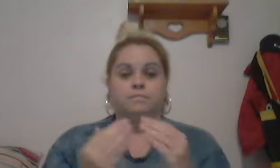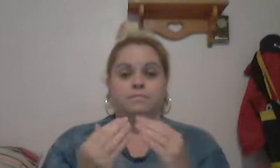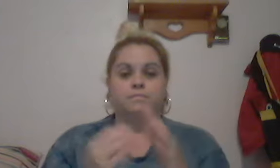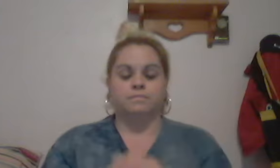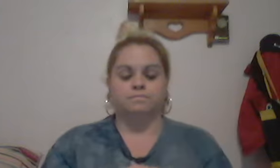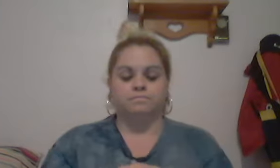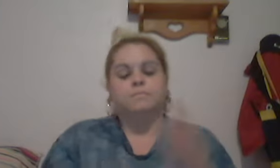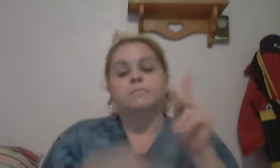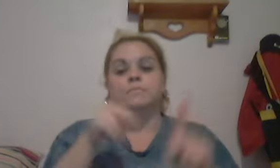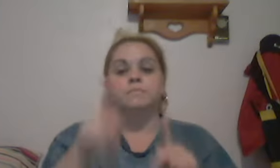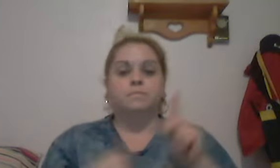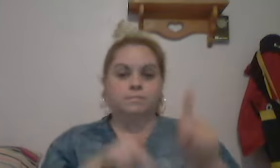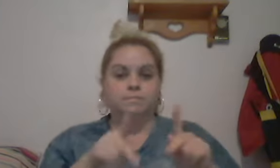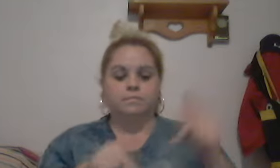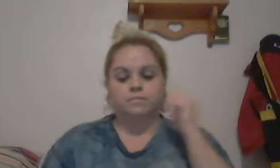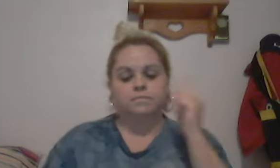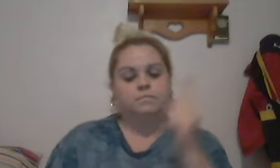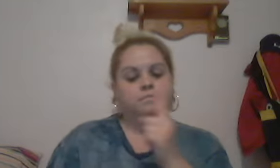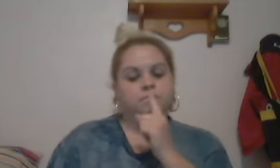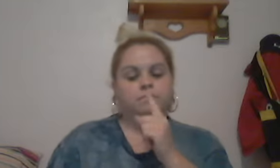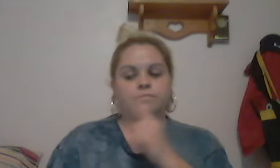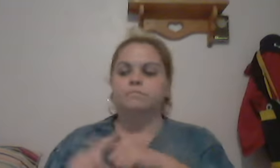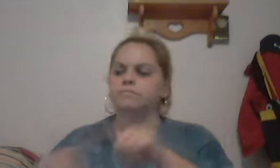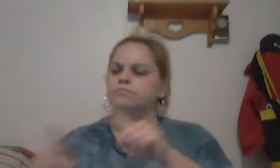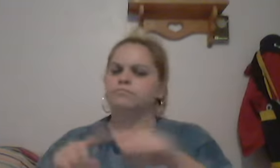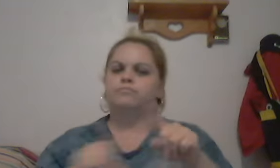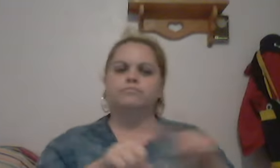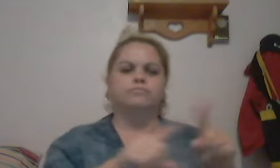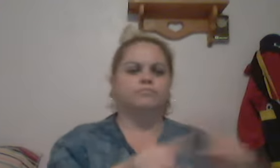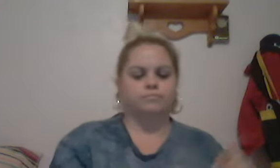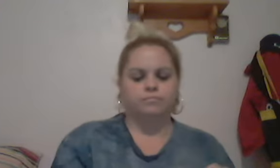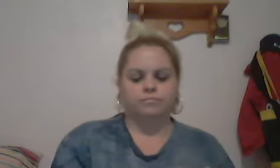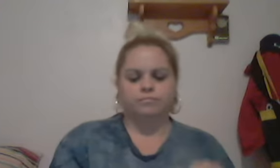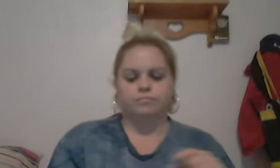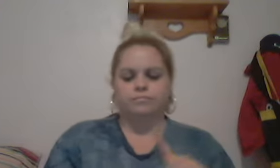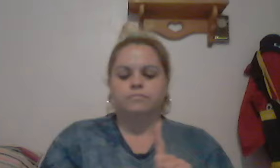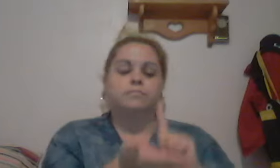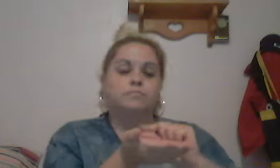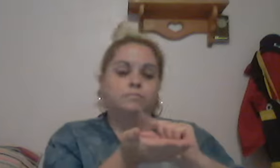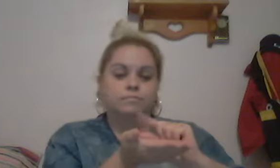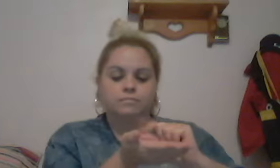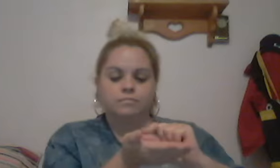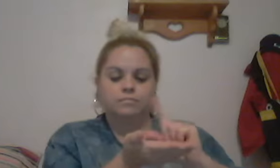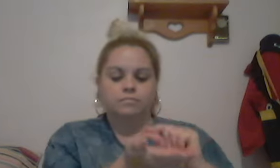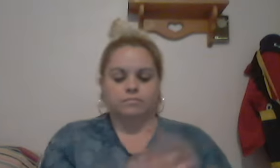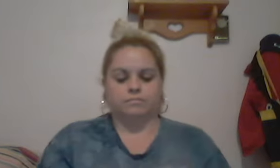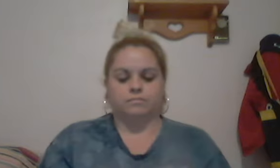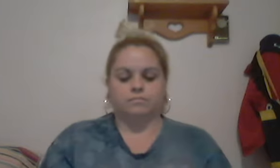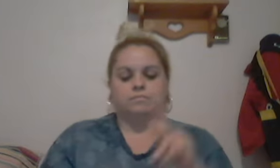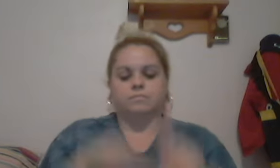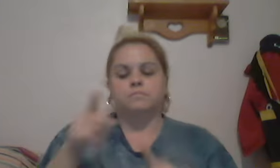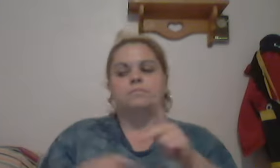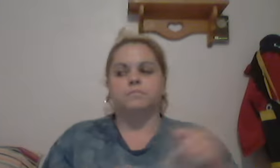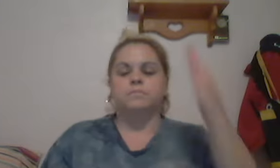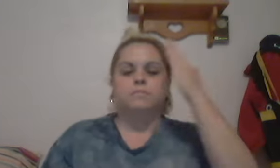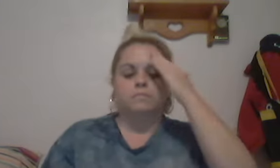them. Those using the machines for frequent communication quickly developed a group of abbreviations